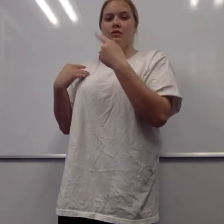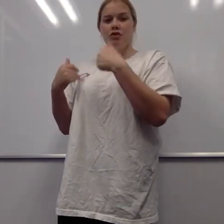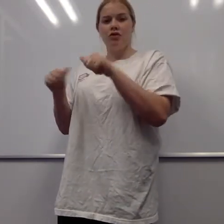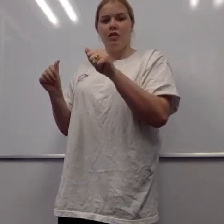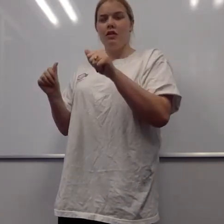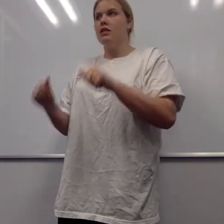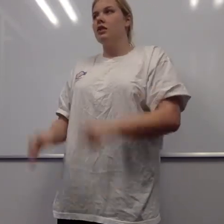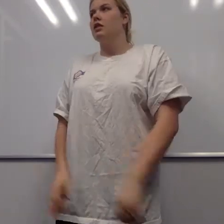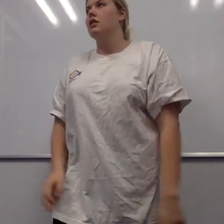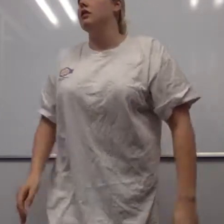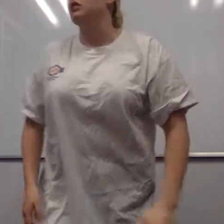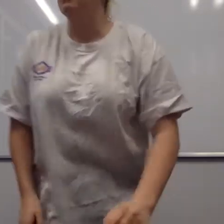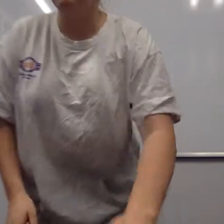but Jonathan had rejected him.